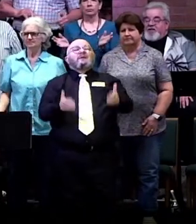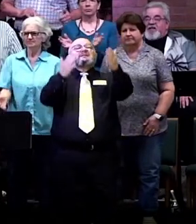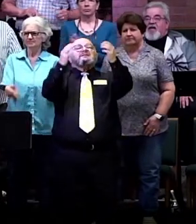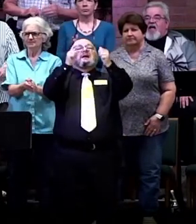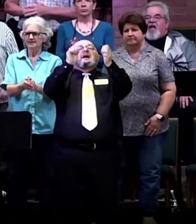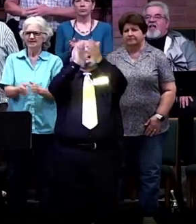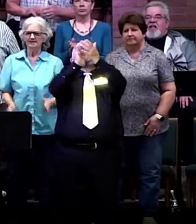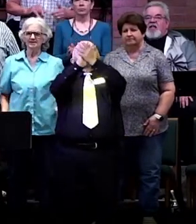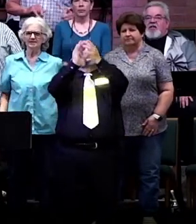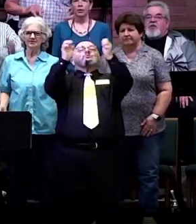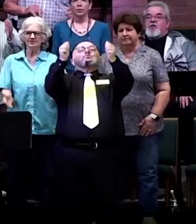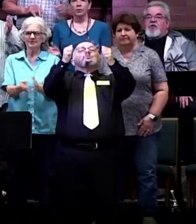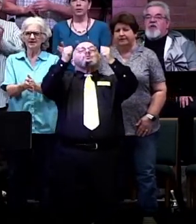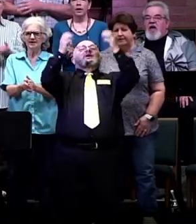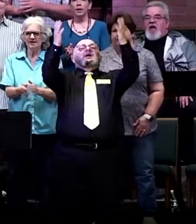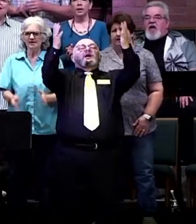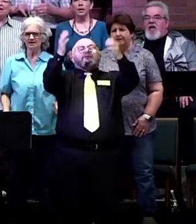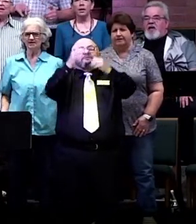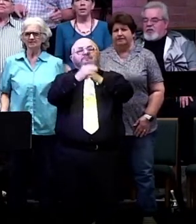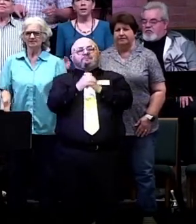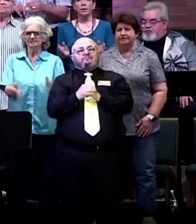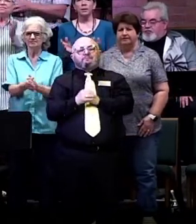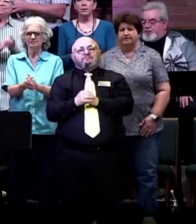I raise a